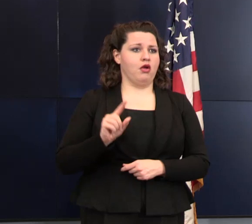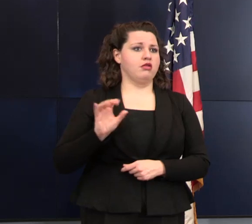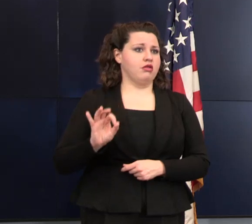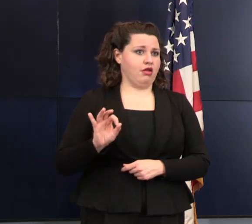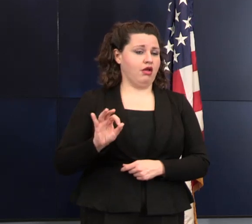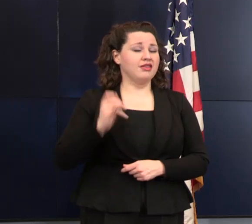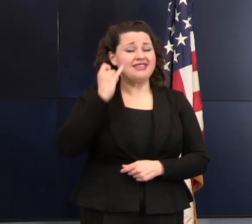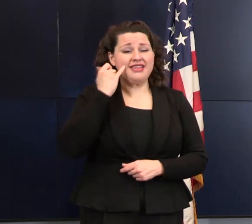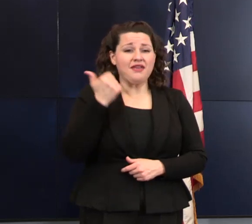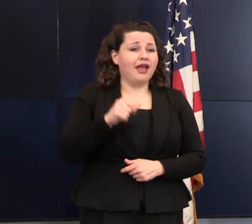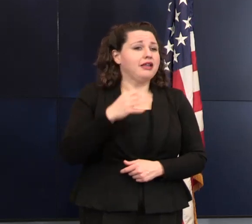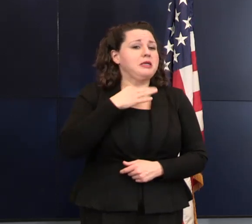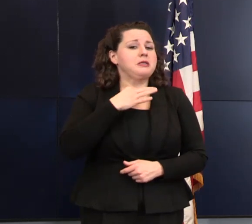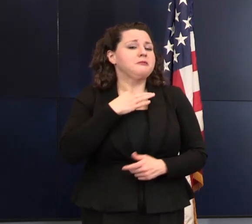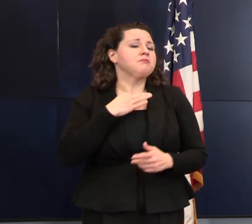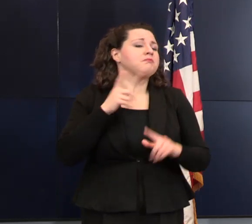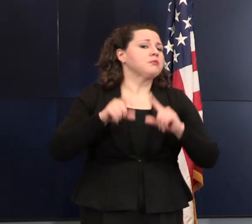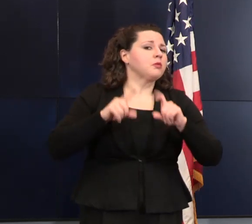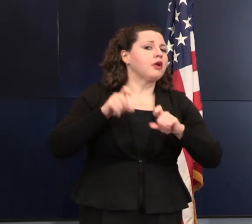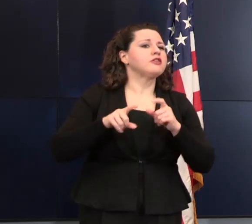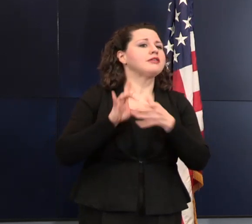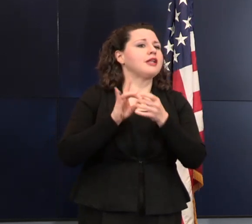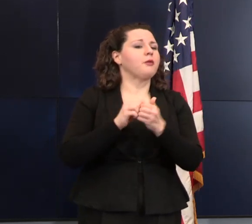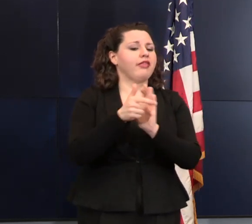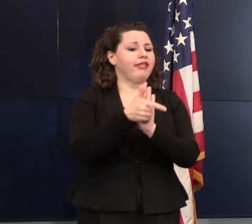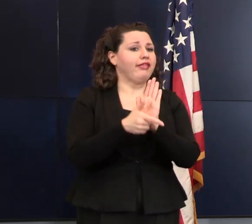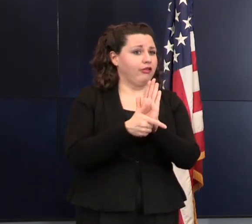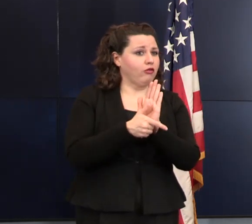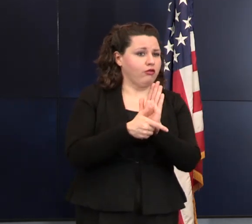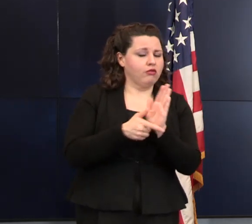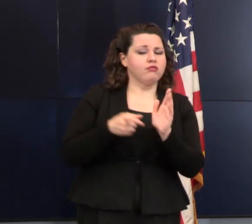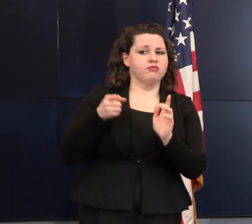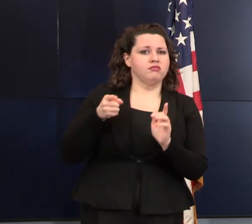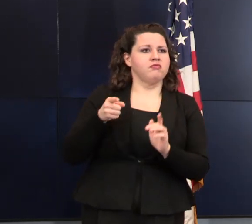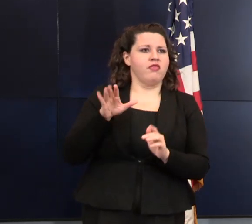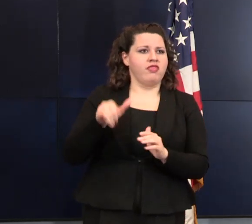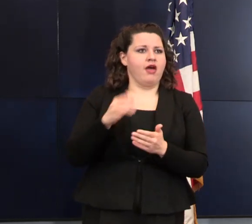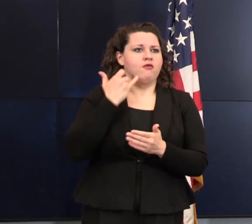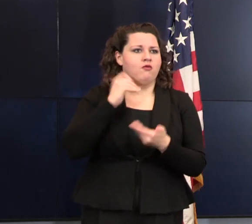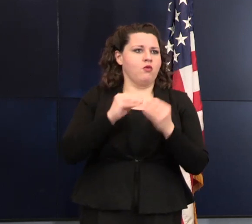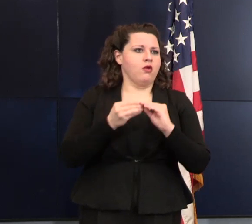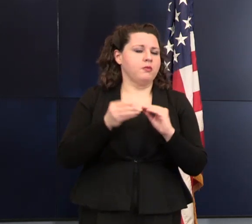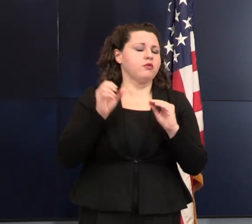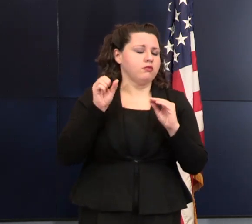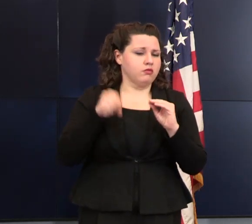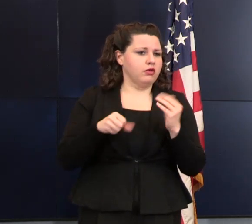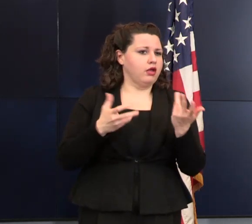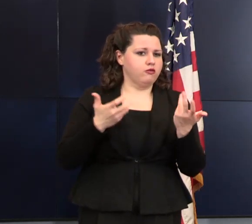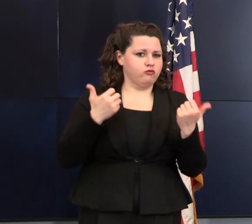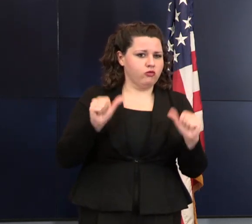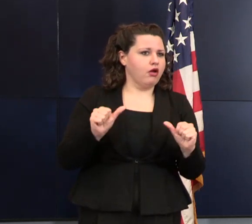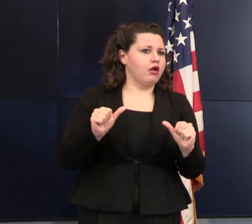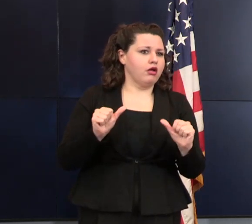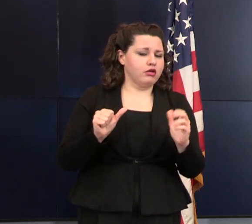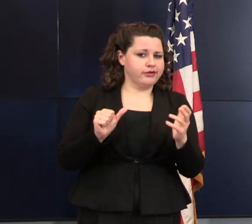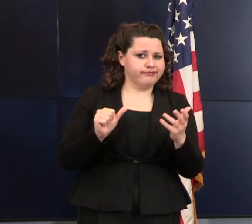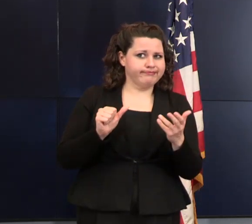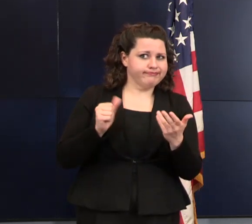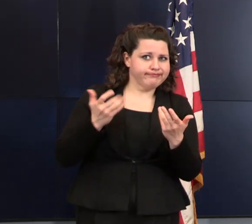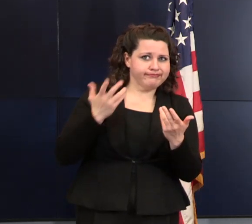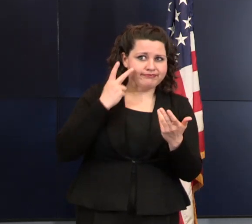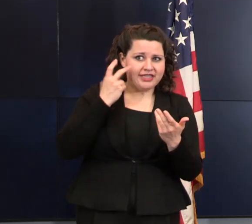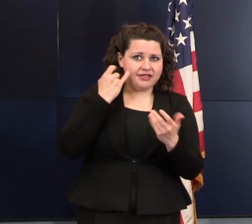1-800-332-0419. So if you have any questions, that is a resource for you to see if you can get some